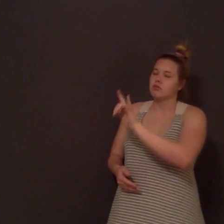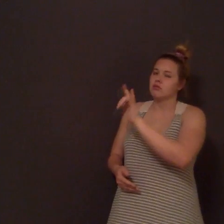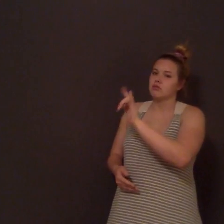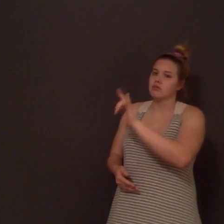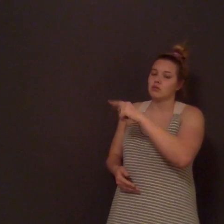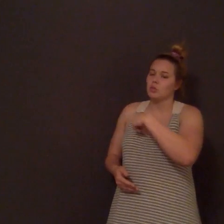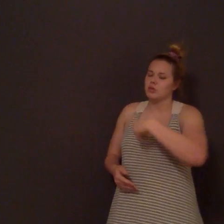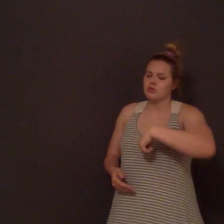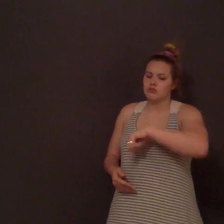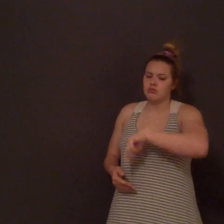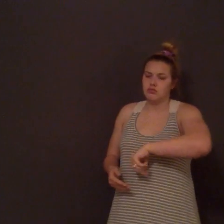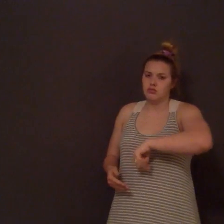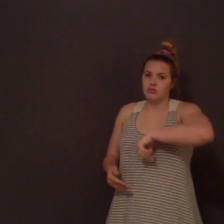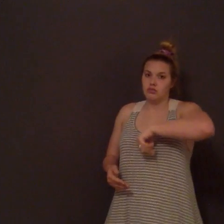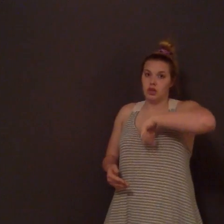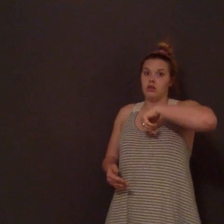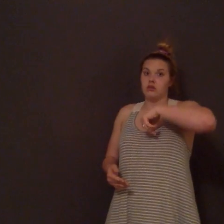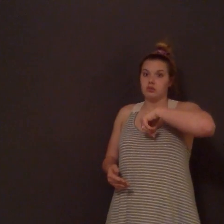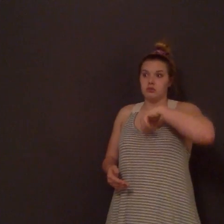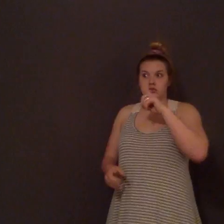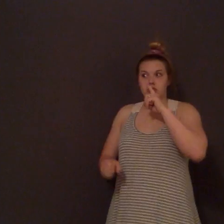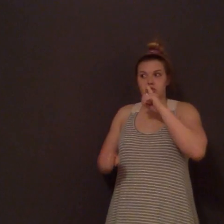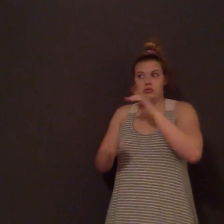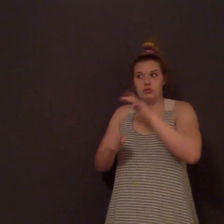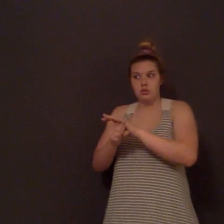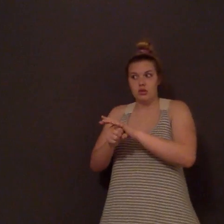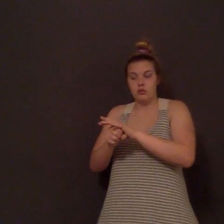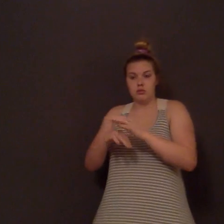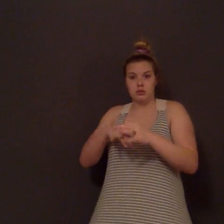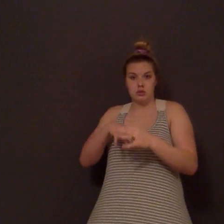Just remember our deal, though. You promised you wouldn't get married until you're at least 45. You